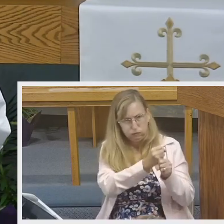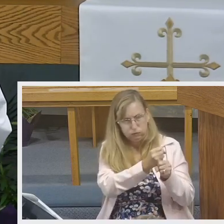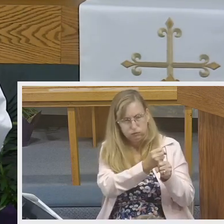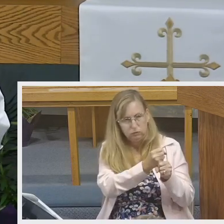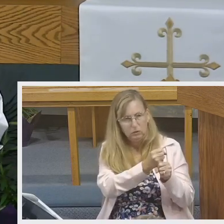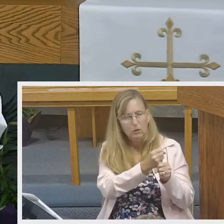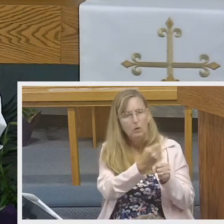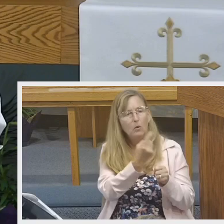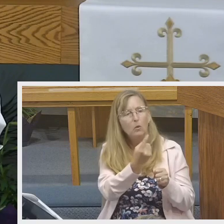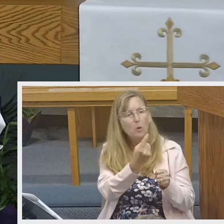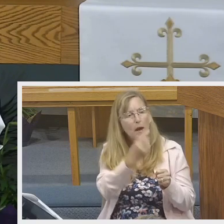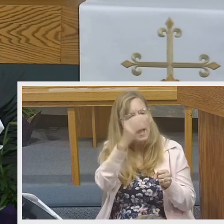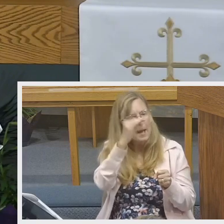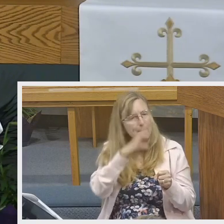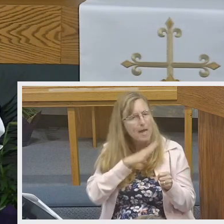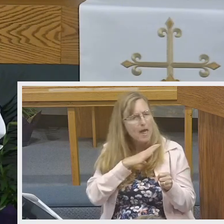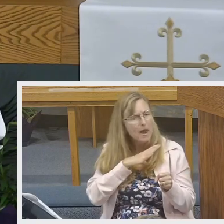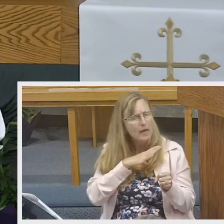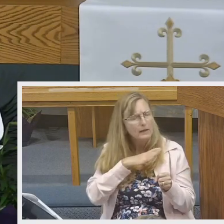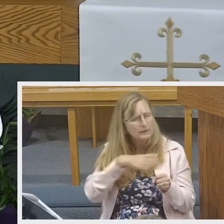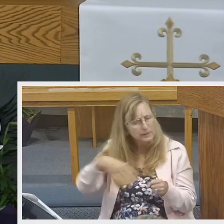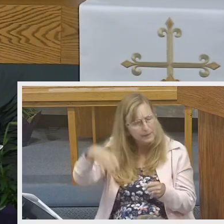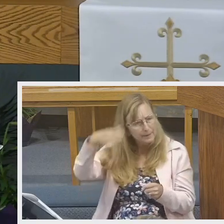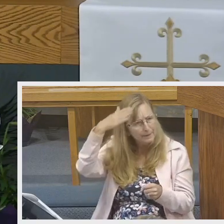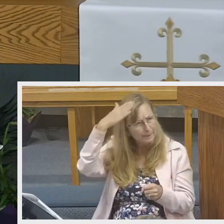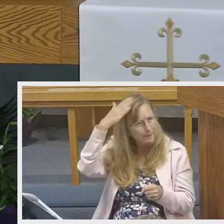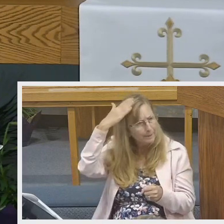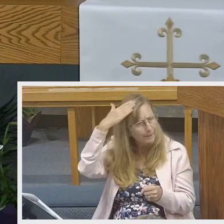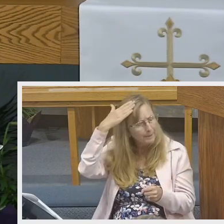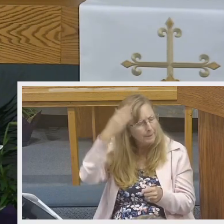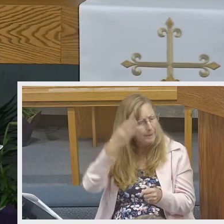man who's got a blue beret, a painter's beret.